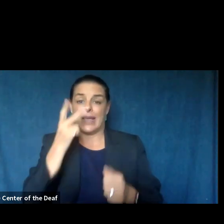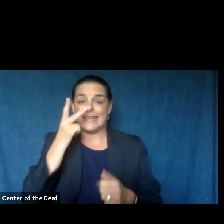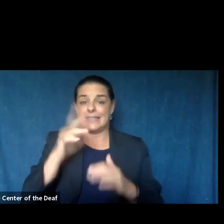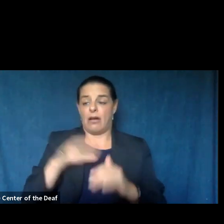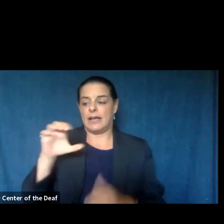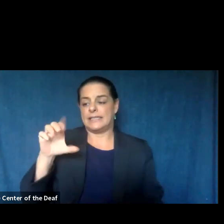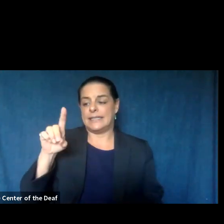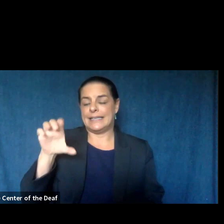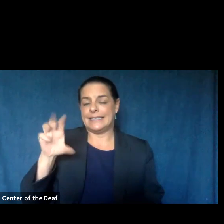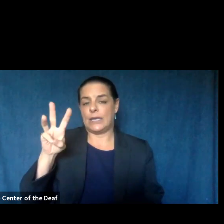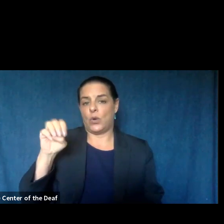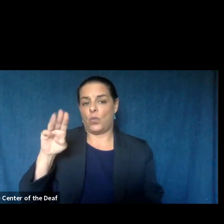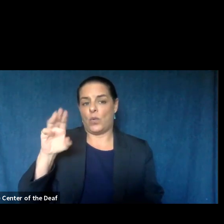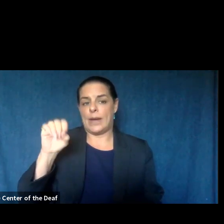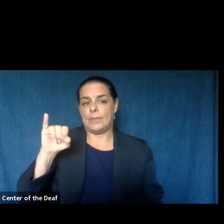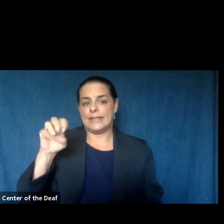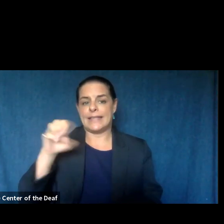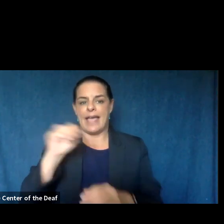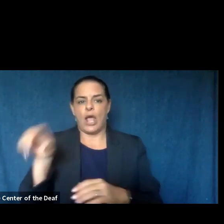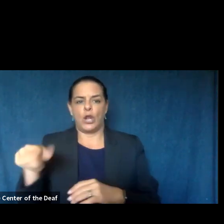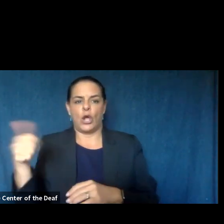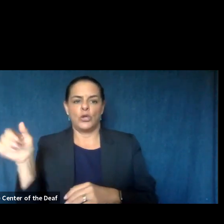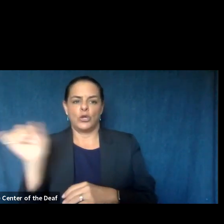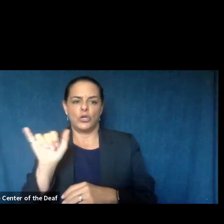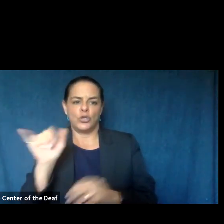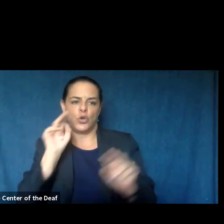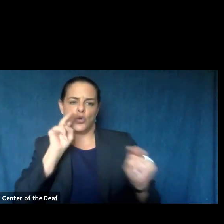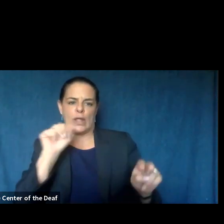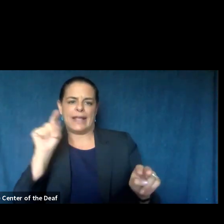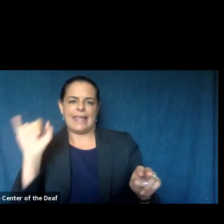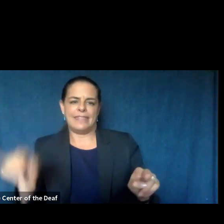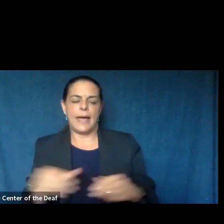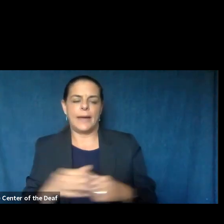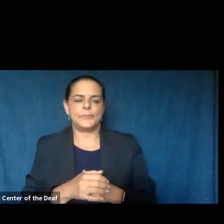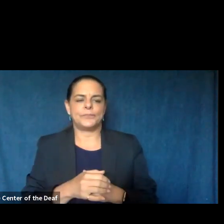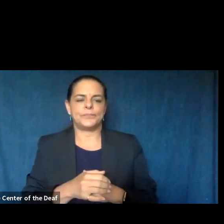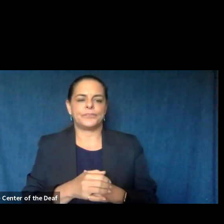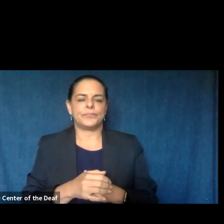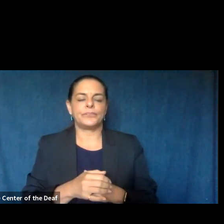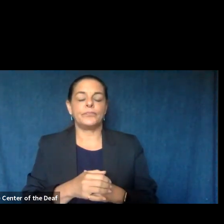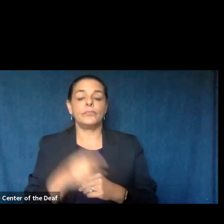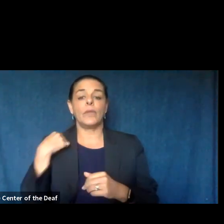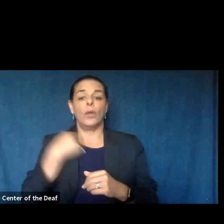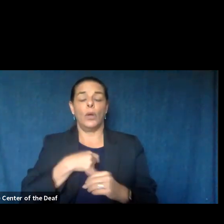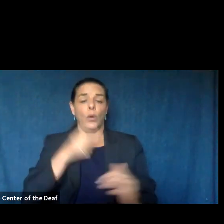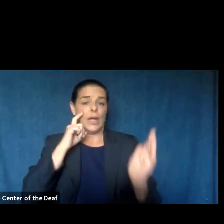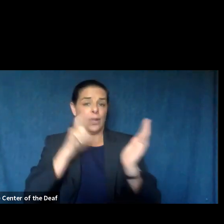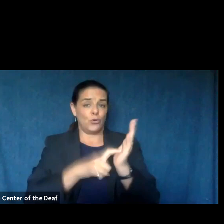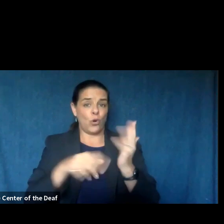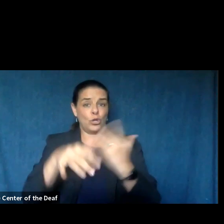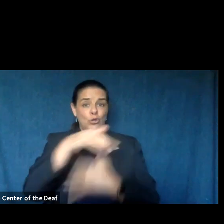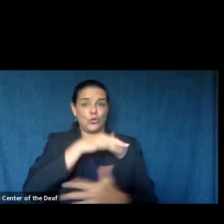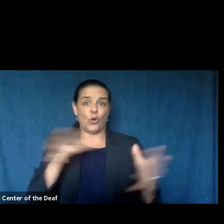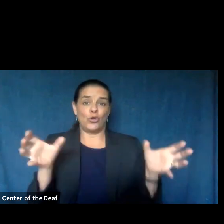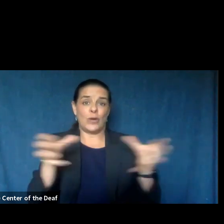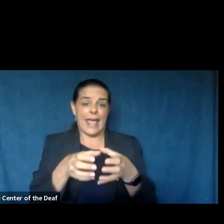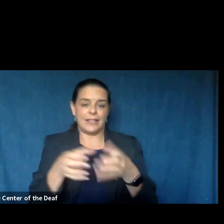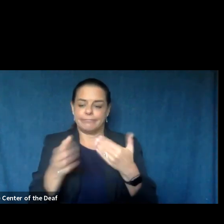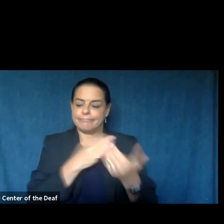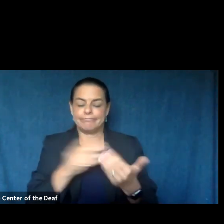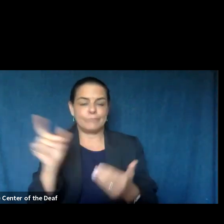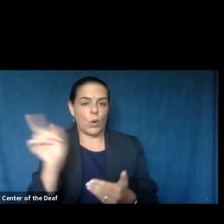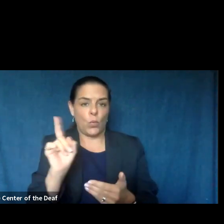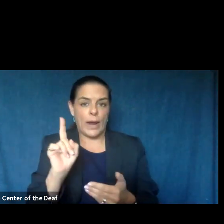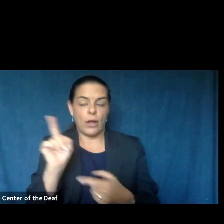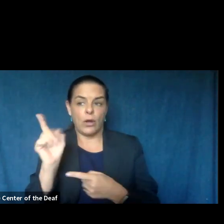CDC's websites and others that are looking at that. What we're seeing is the social gatherings wherever they are, whether they're